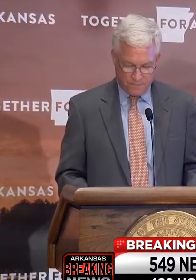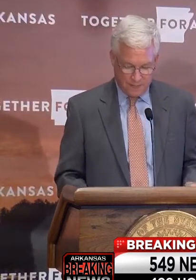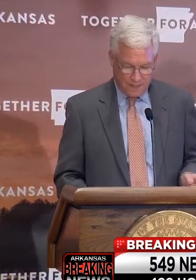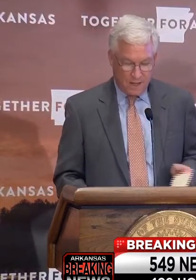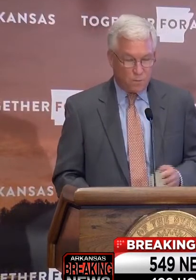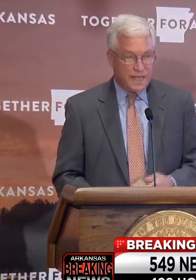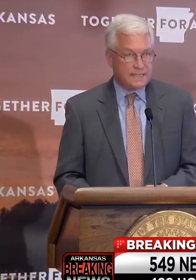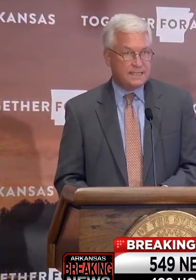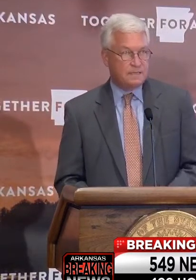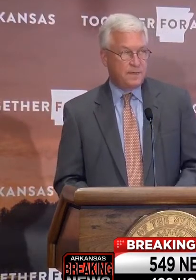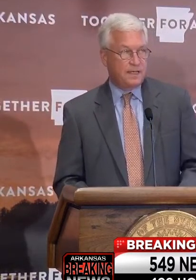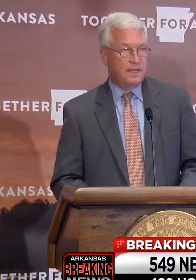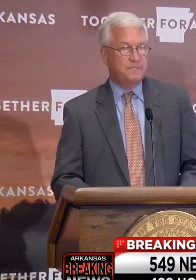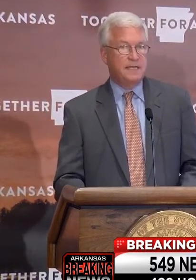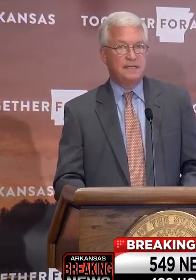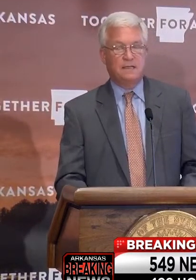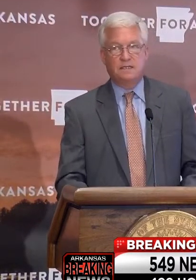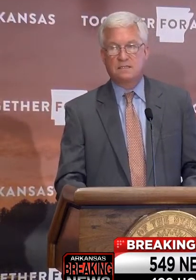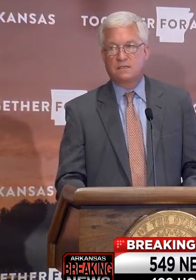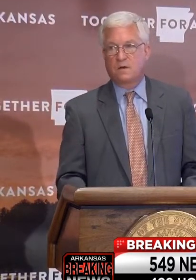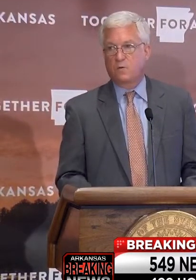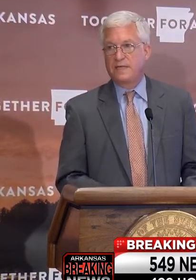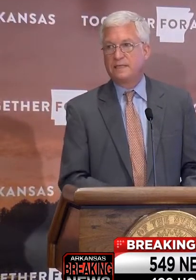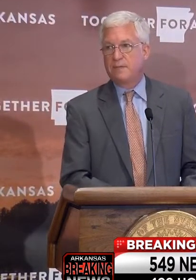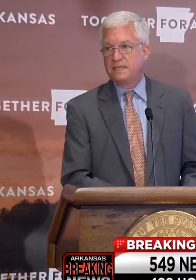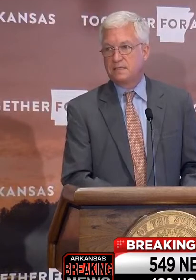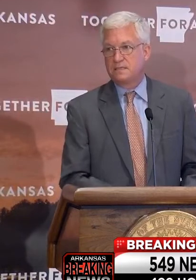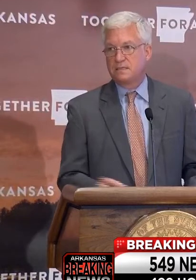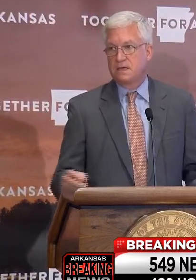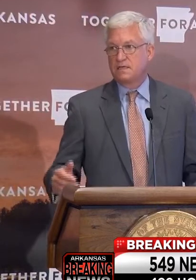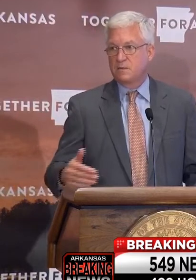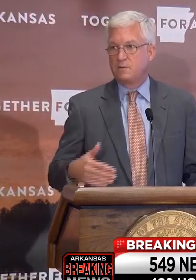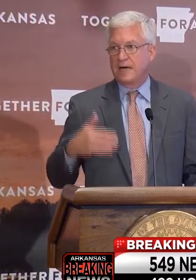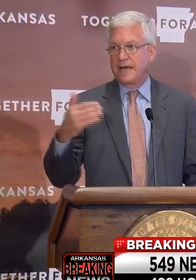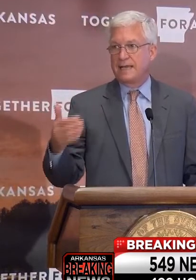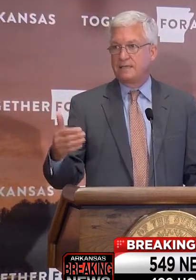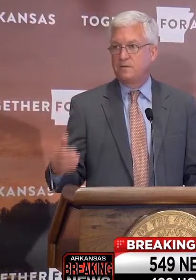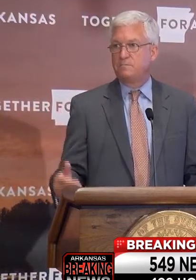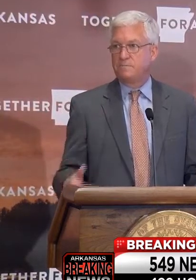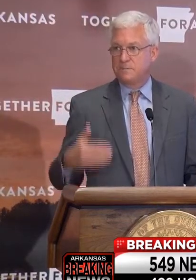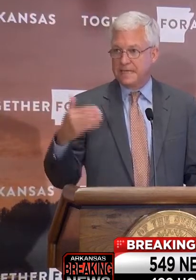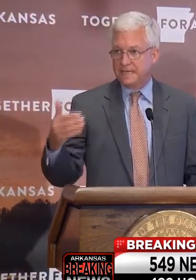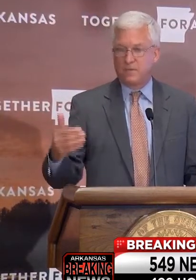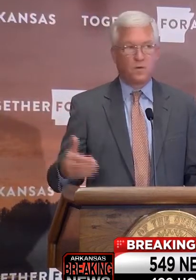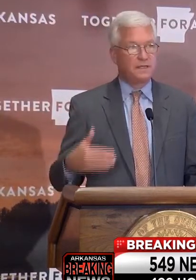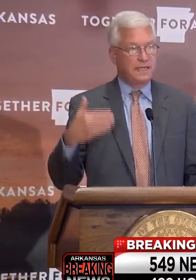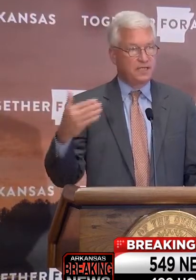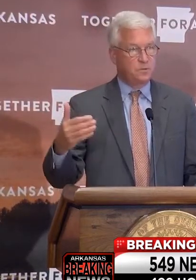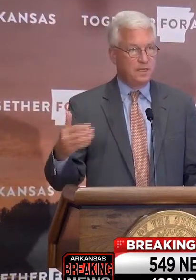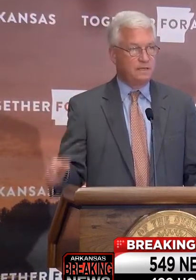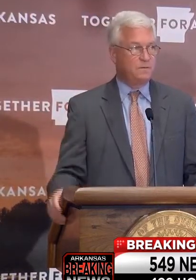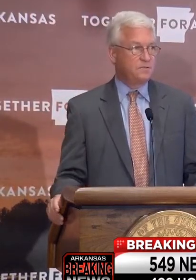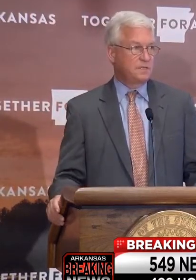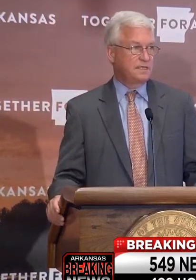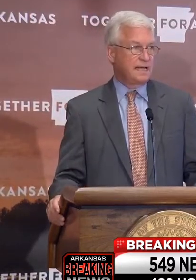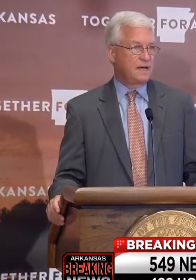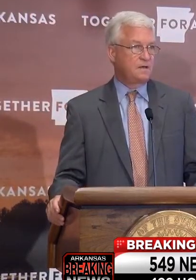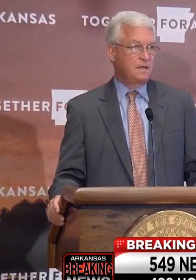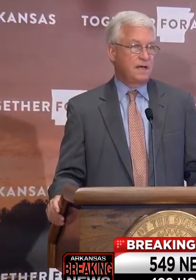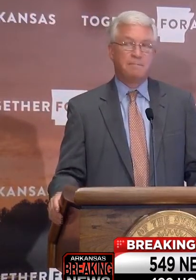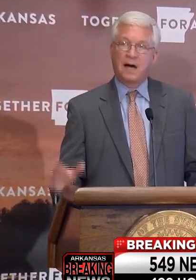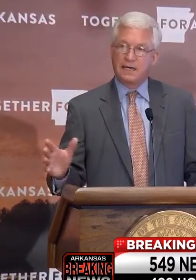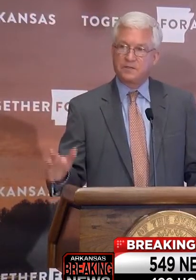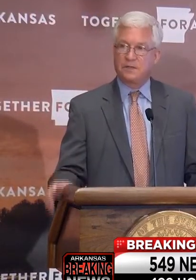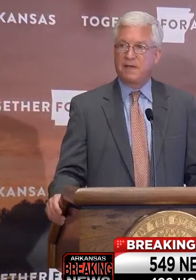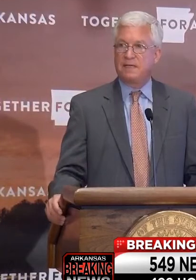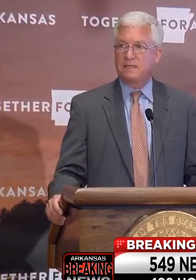forward. We anticipate updating this on a weekly basis, so we will add a new data point each week, which will allow